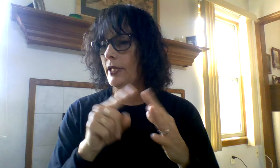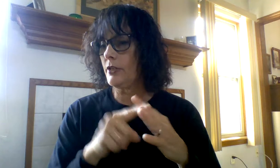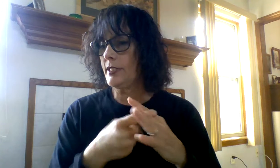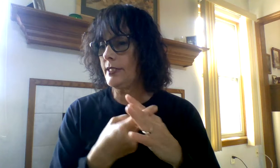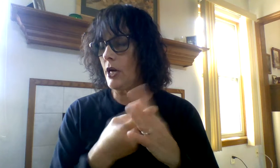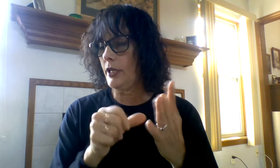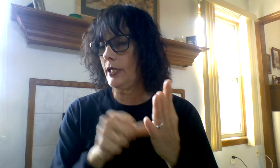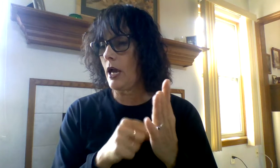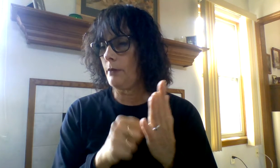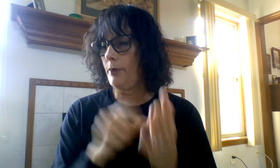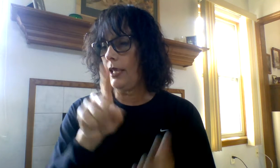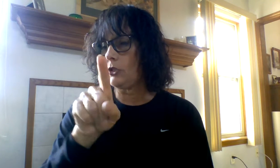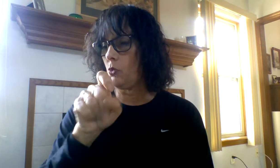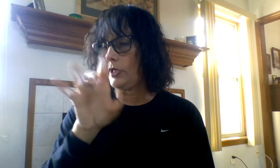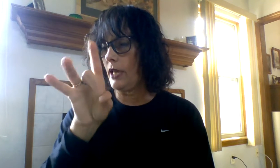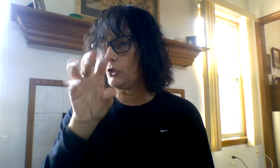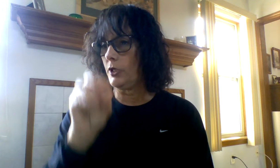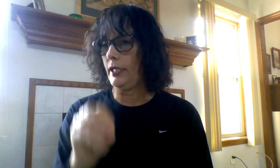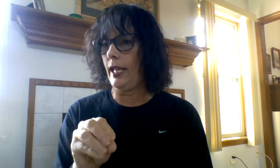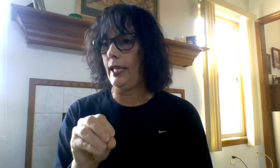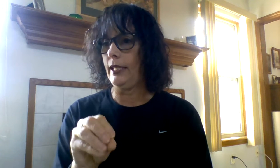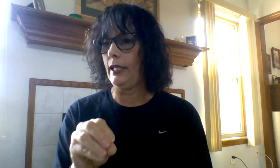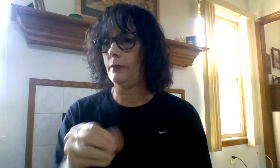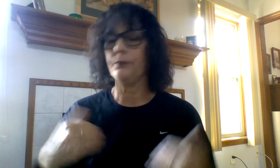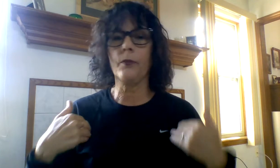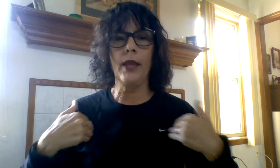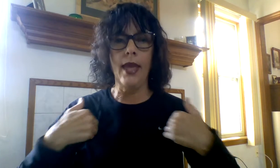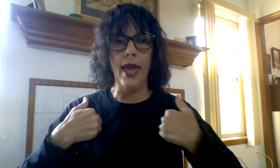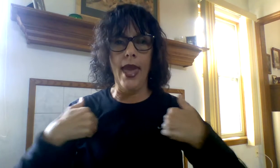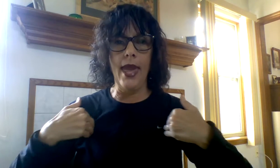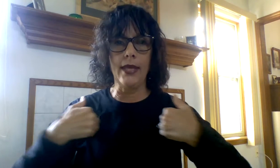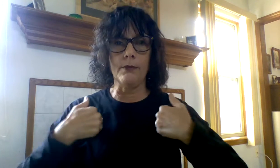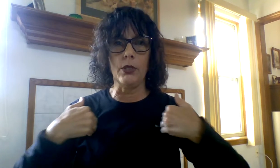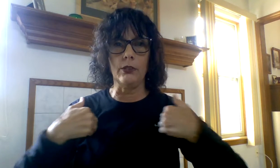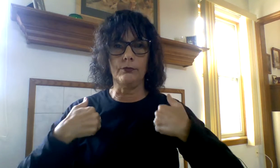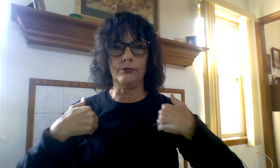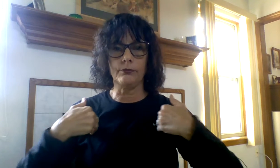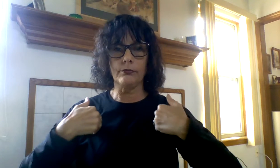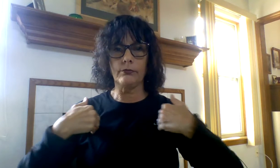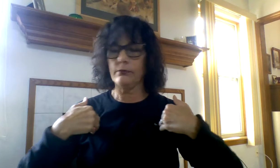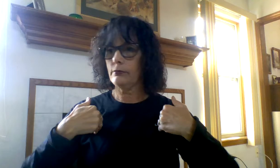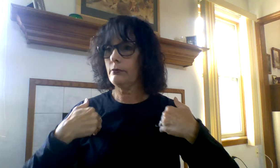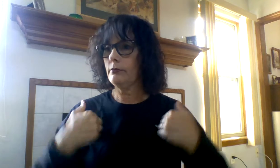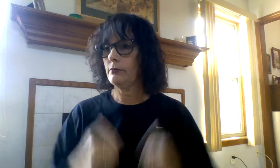Vocabulary starting on page 180. Animal.